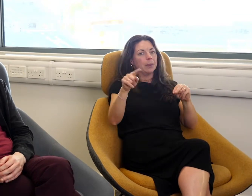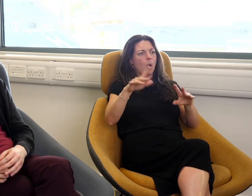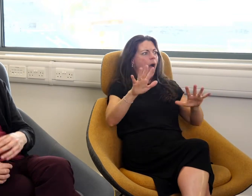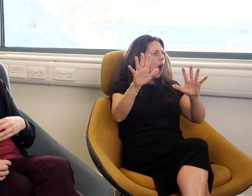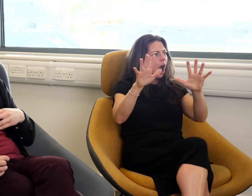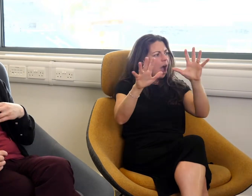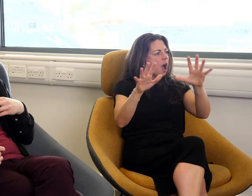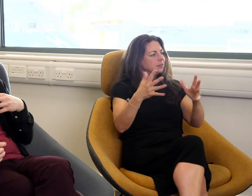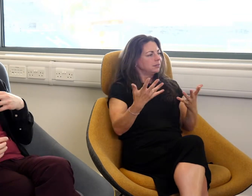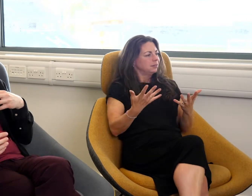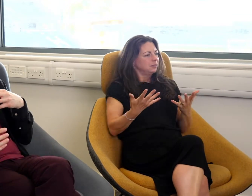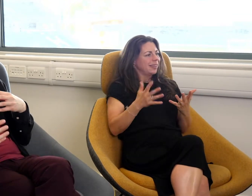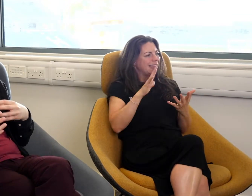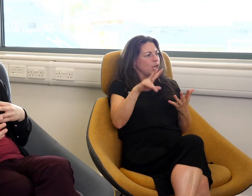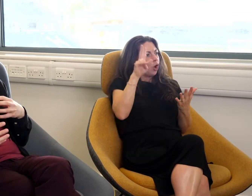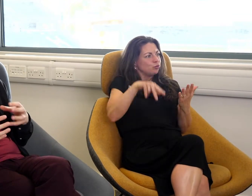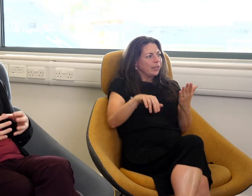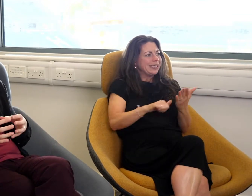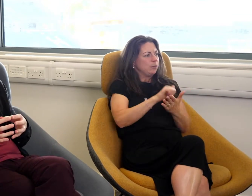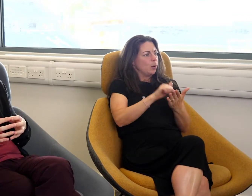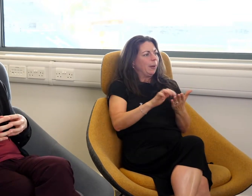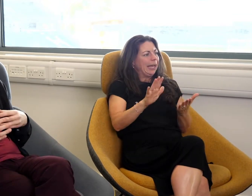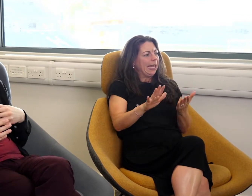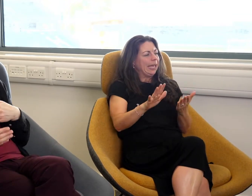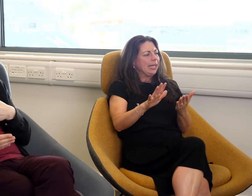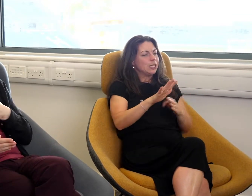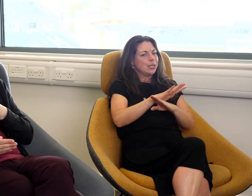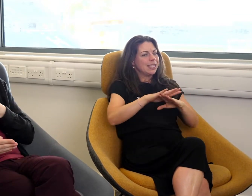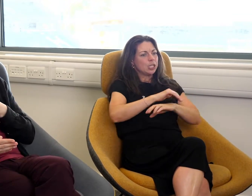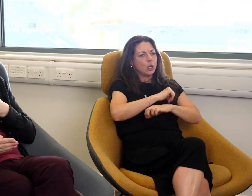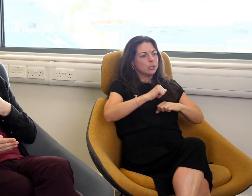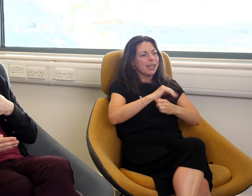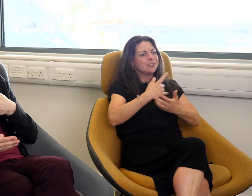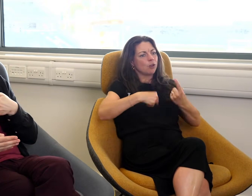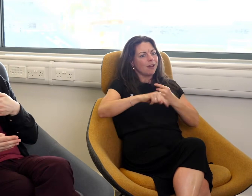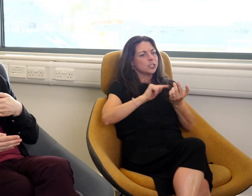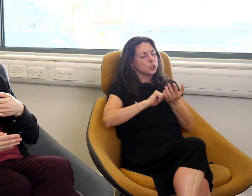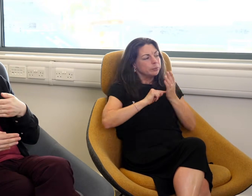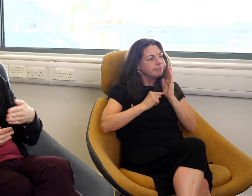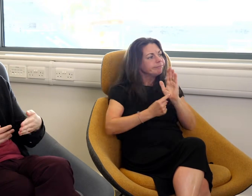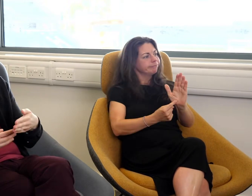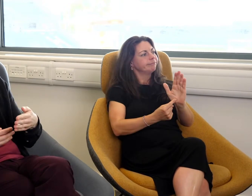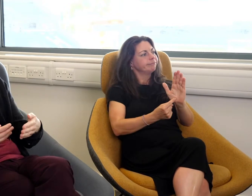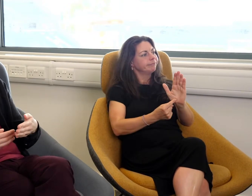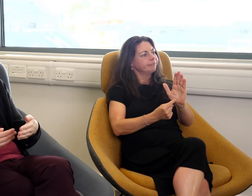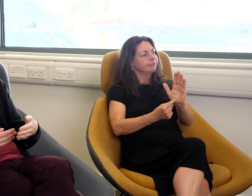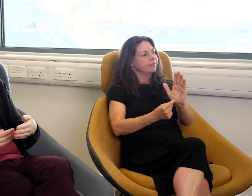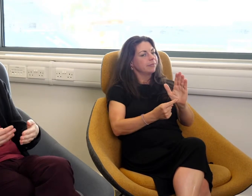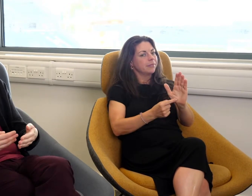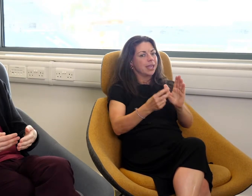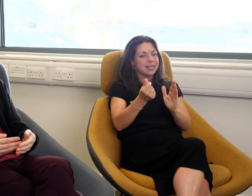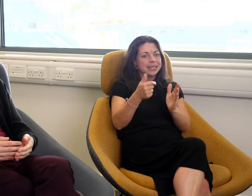like, there's not really the space for us to convey the like complicated nature of some of the issues we're trying to deal